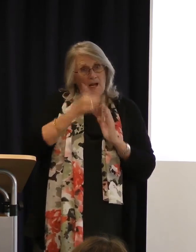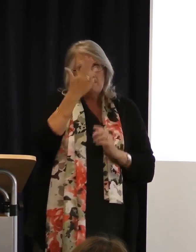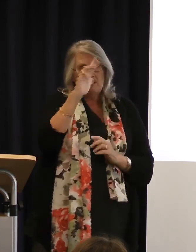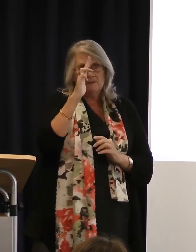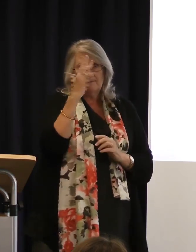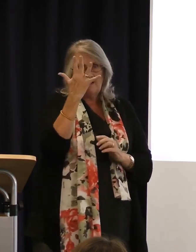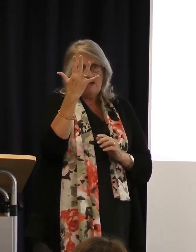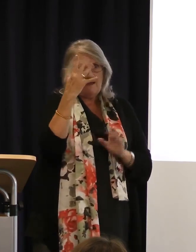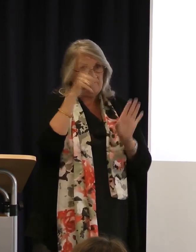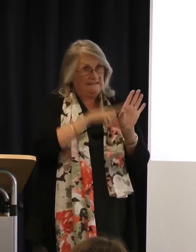Now remember, the Deaf Committee